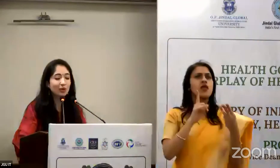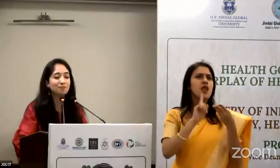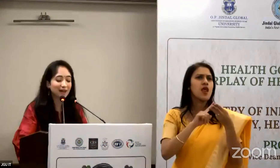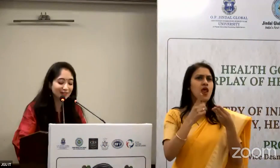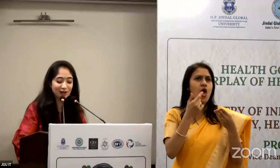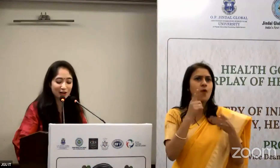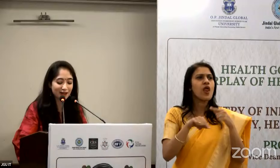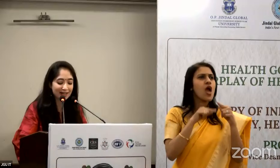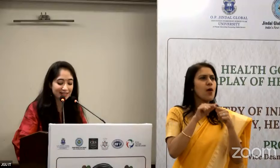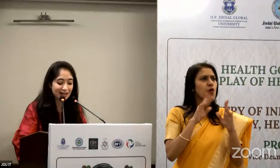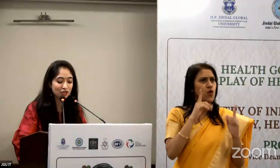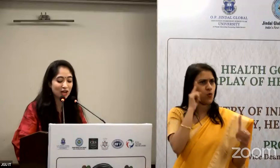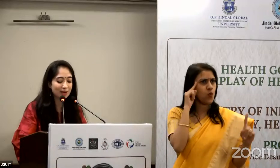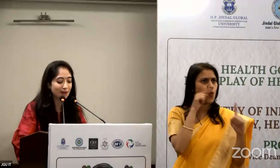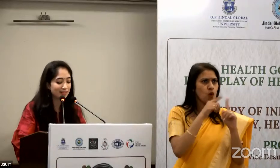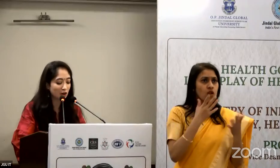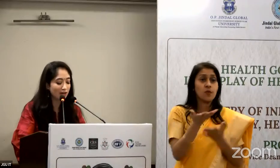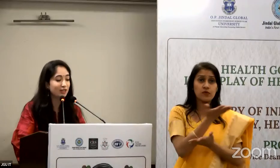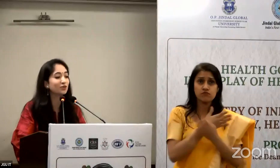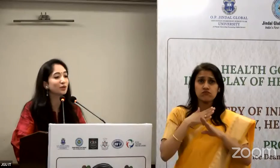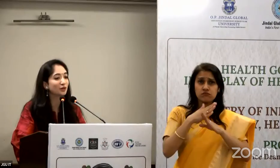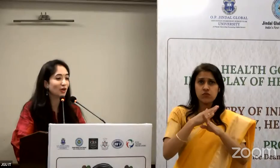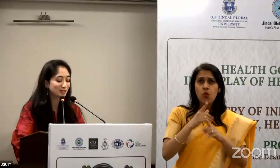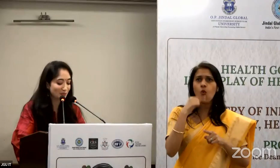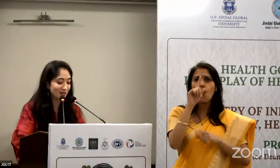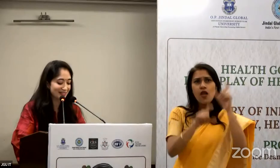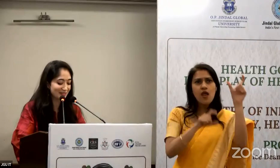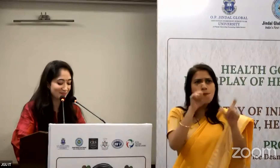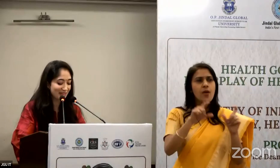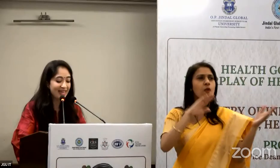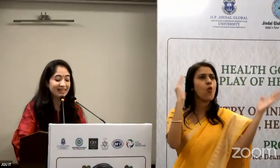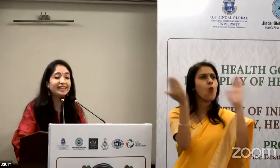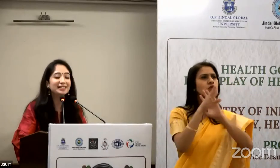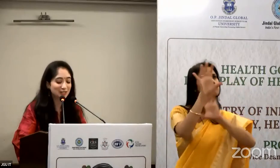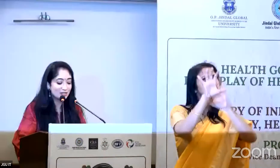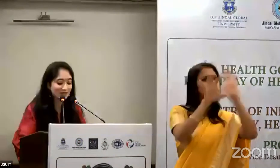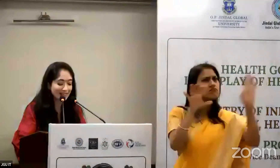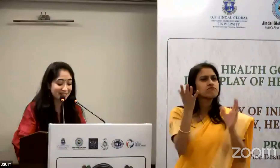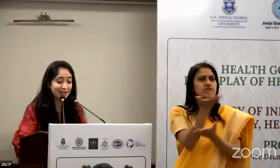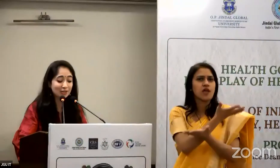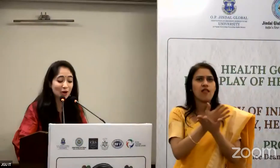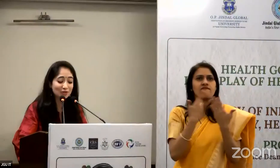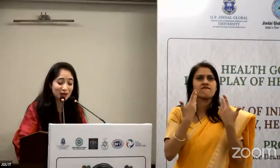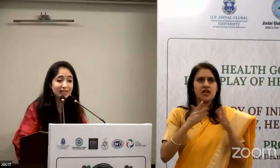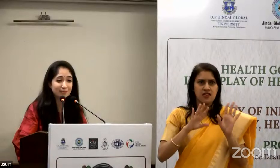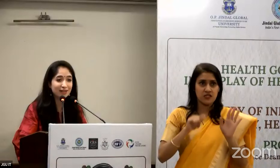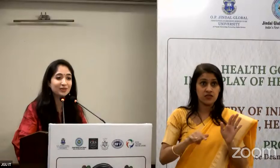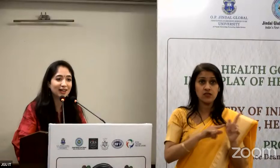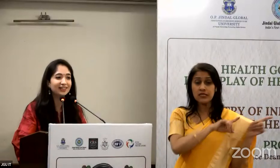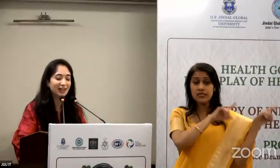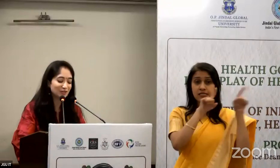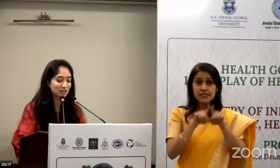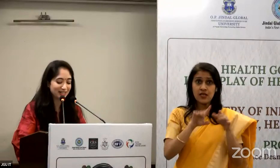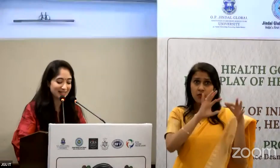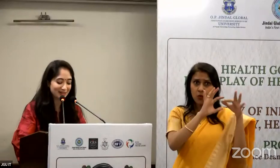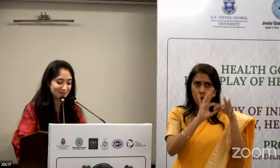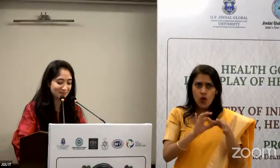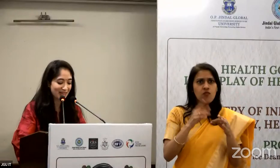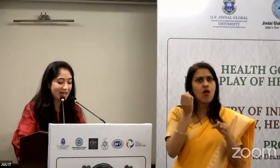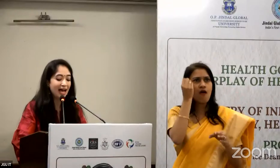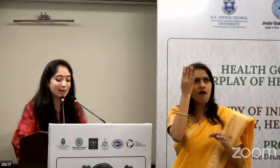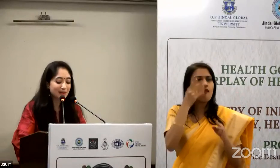witness to a plethora of ideas shared by scholars from across the world. Needless to say, this has already been a rather enriching